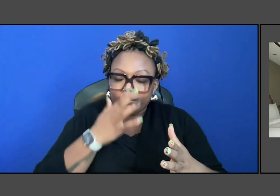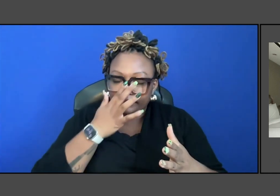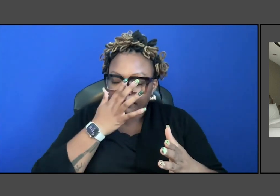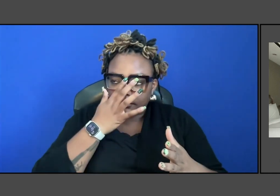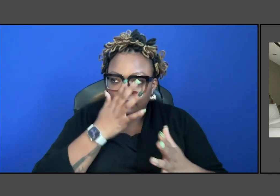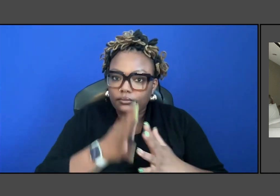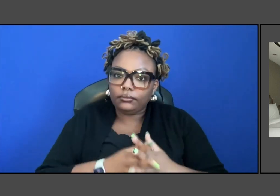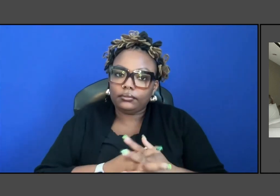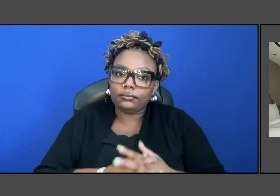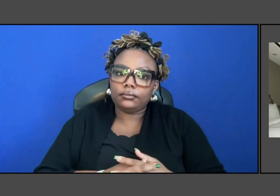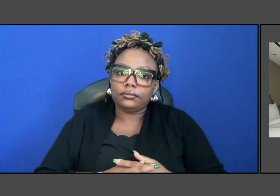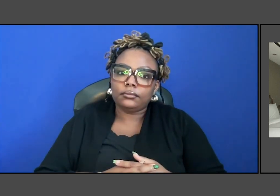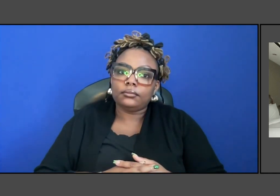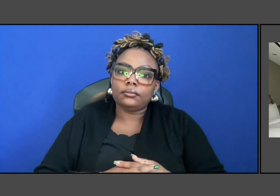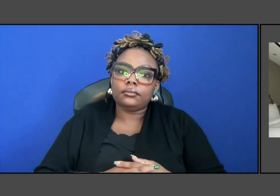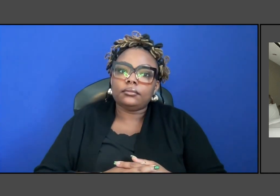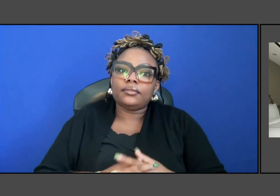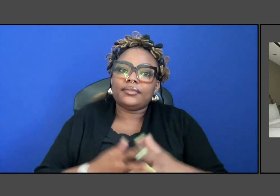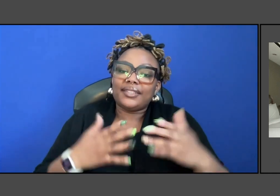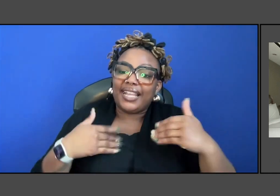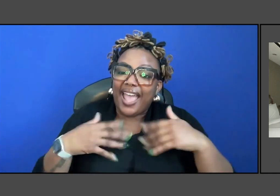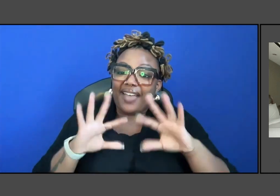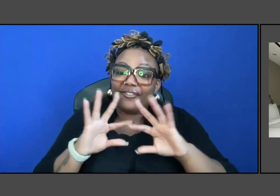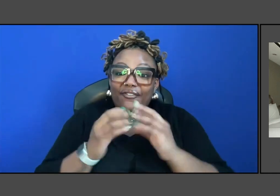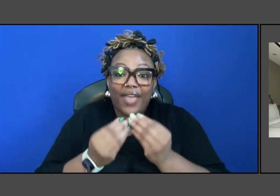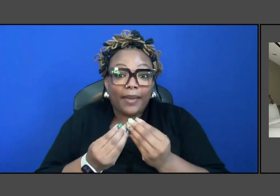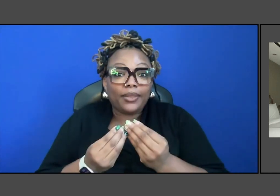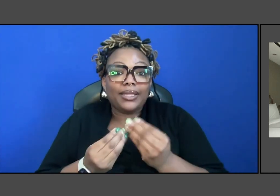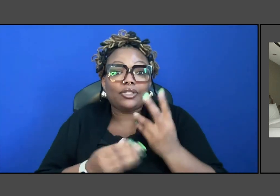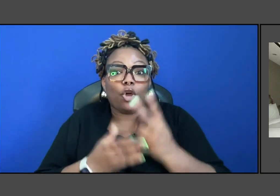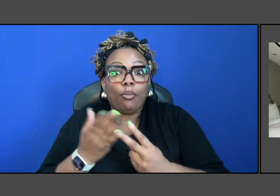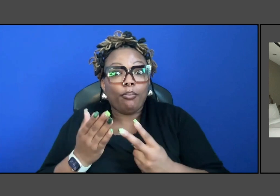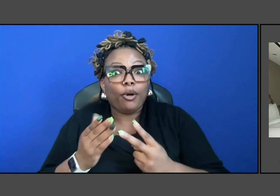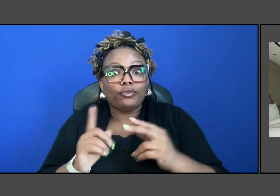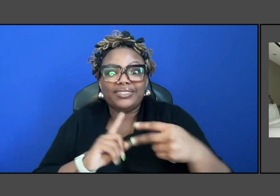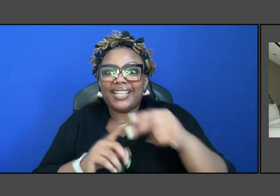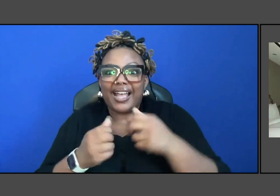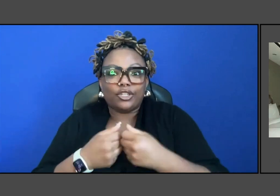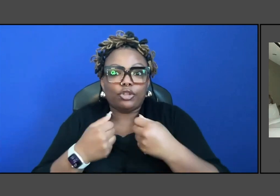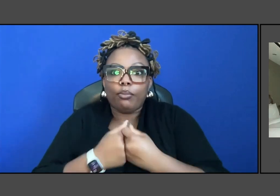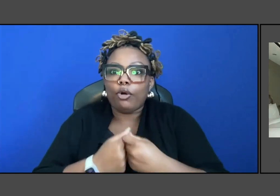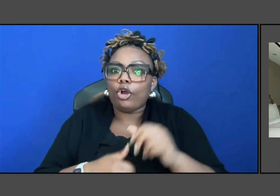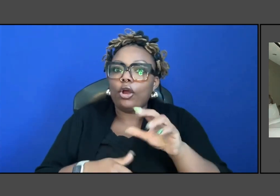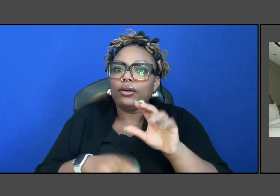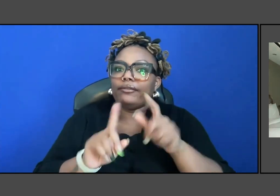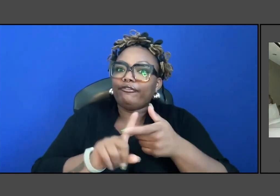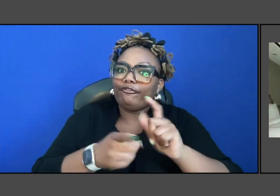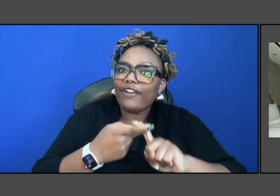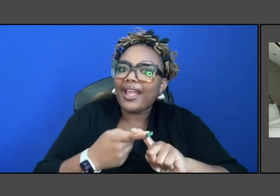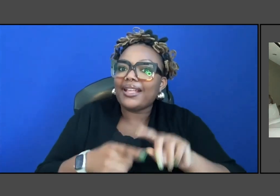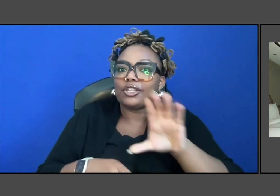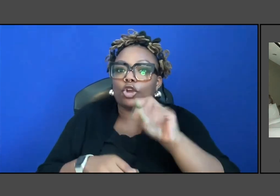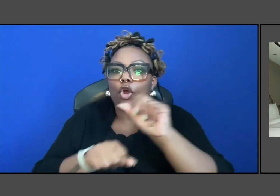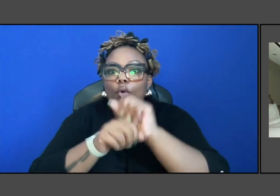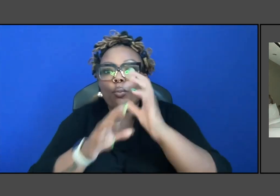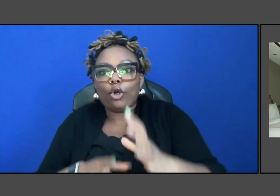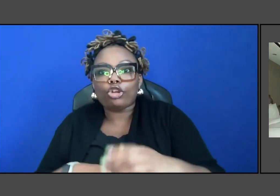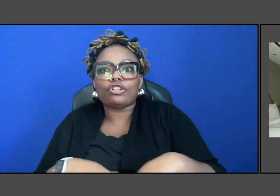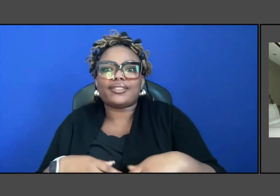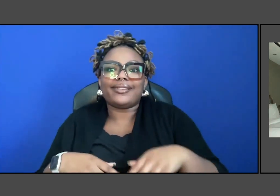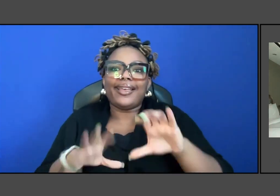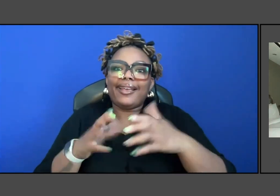exist as families on both sides, as friends on both sides, co-workers, sometimes classmates,